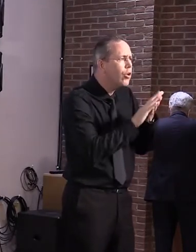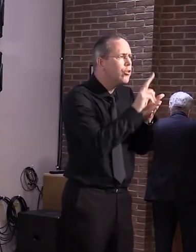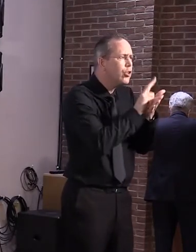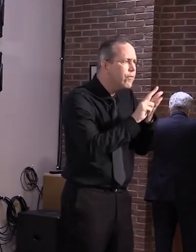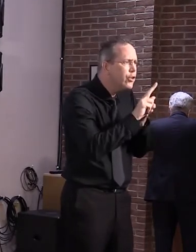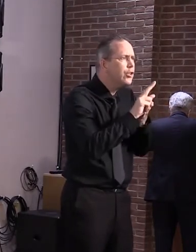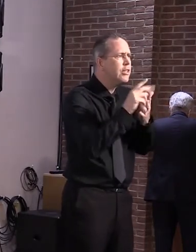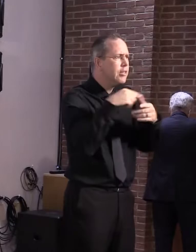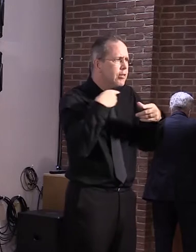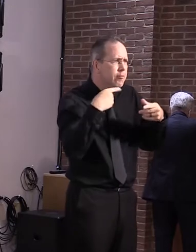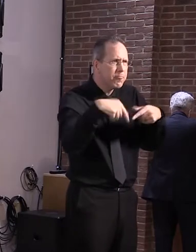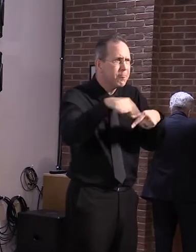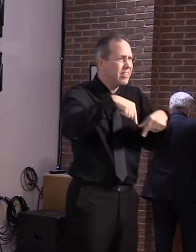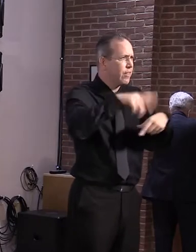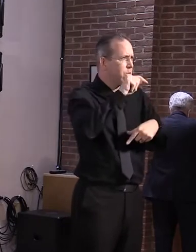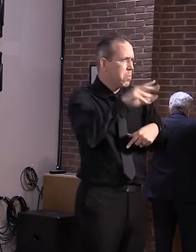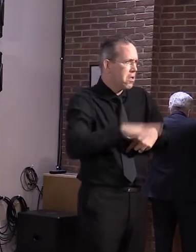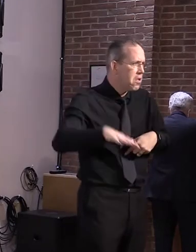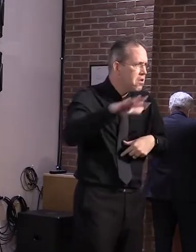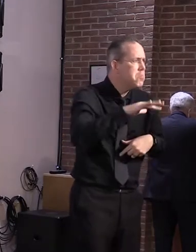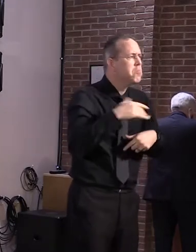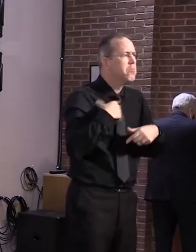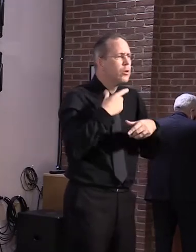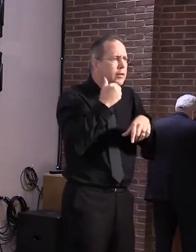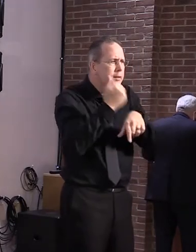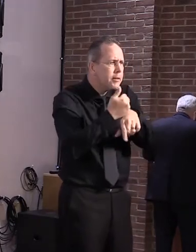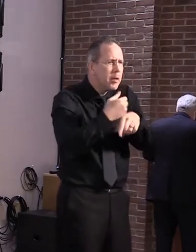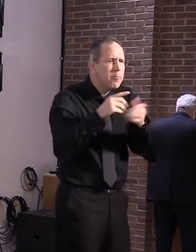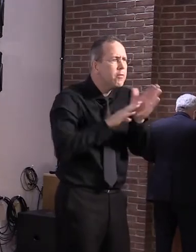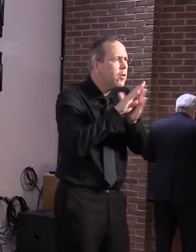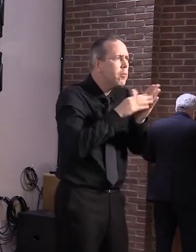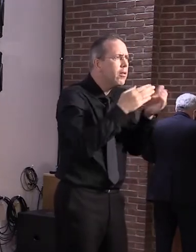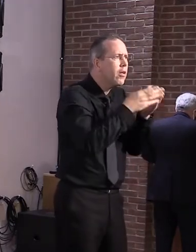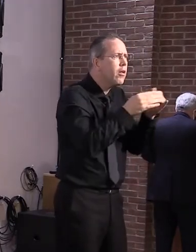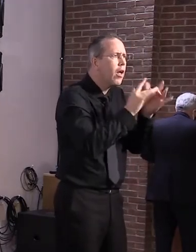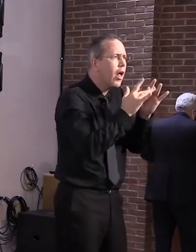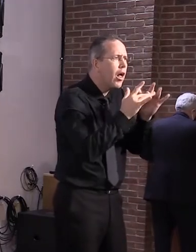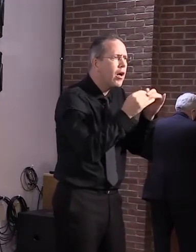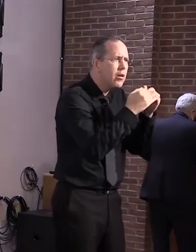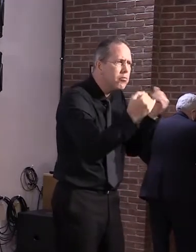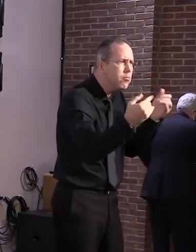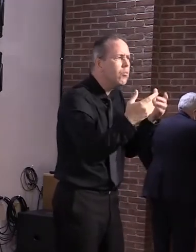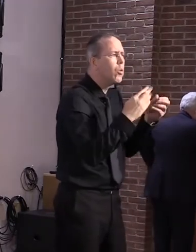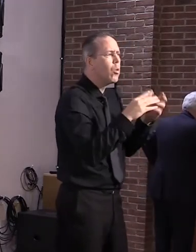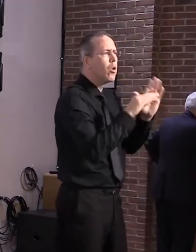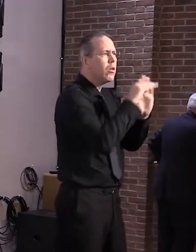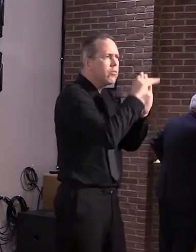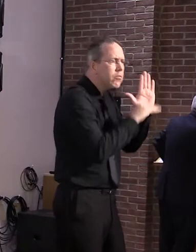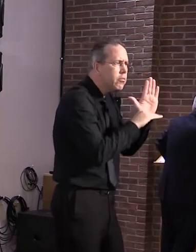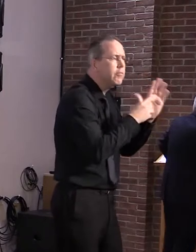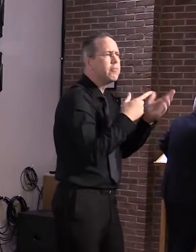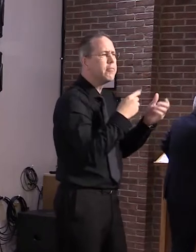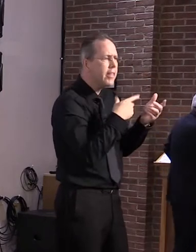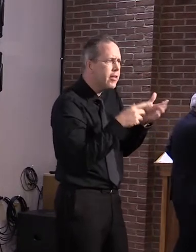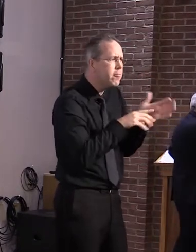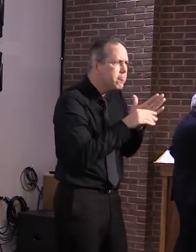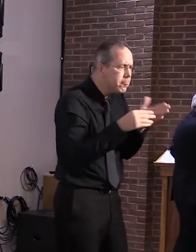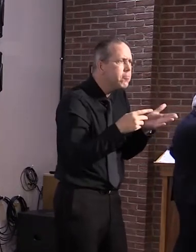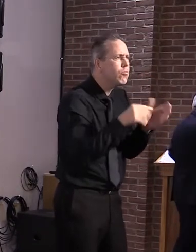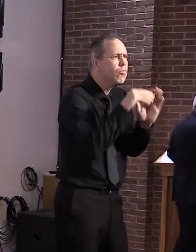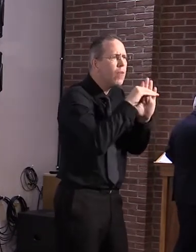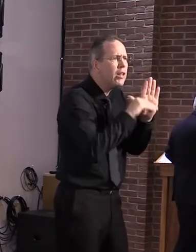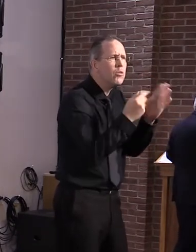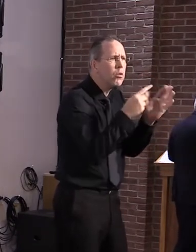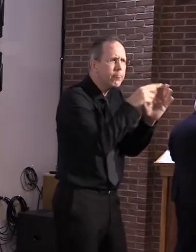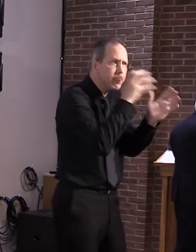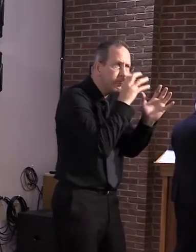strict health protocols so we can welcome back students to our campuses this semester in a safe way.